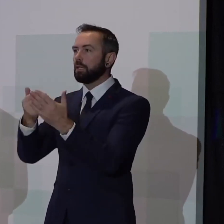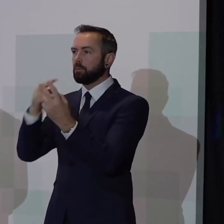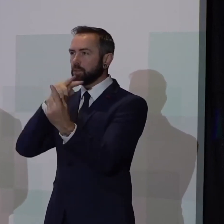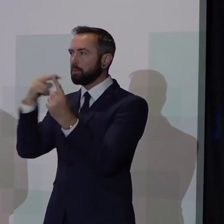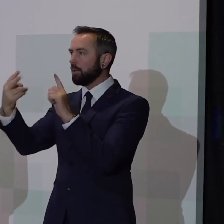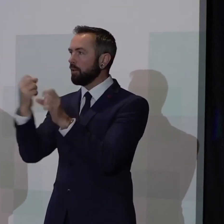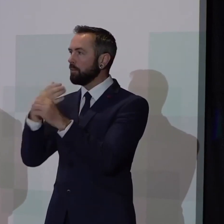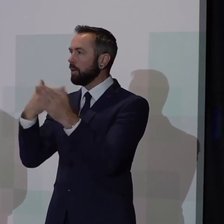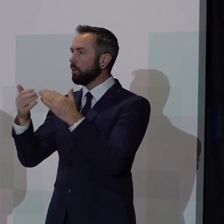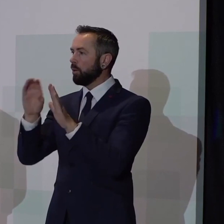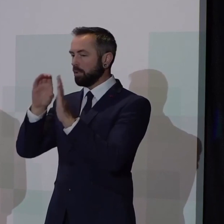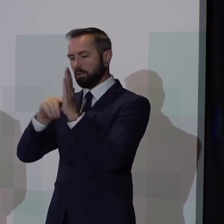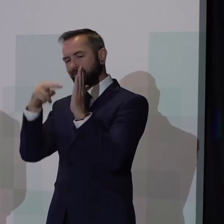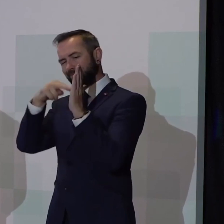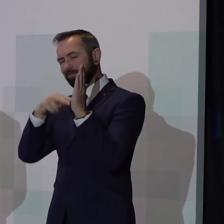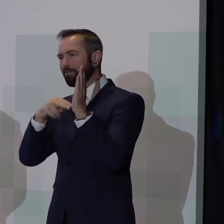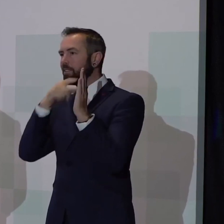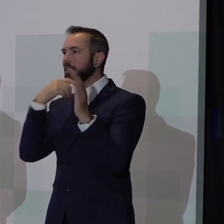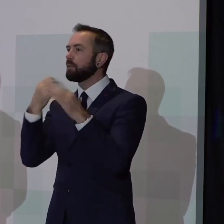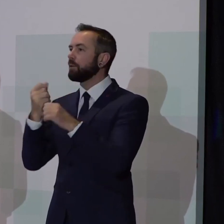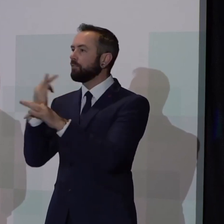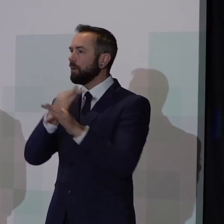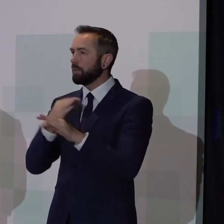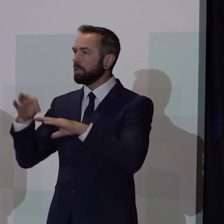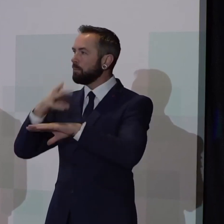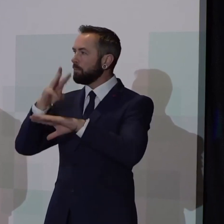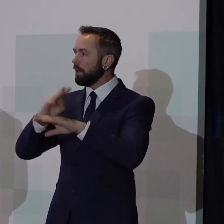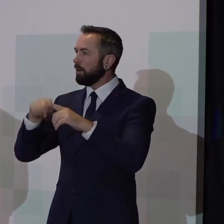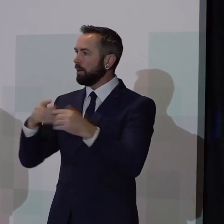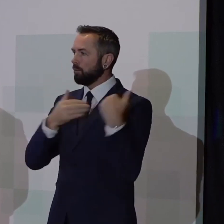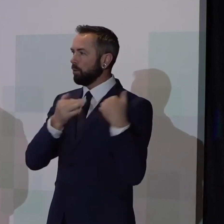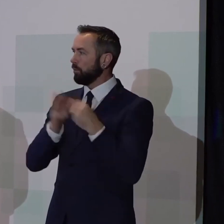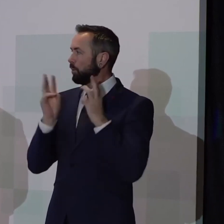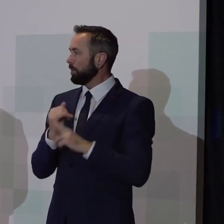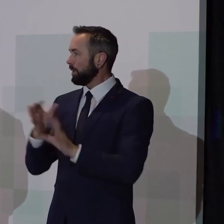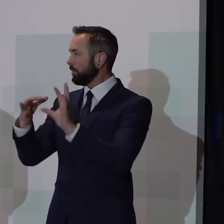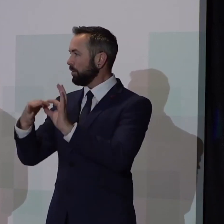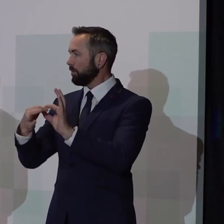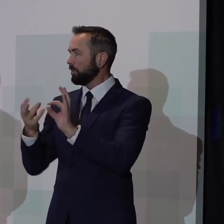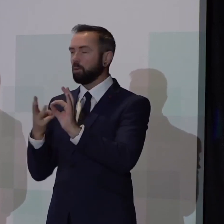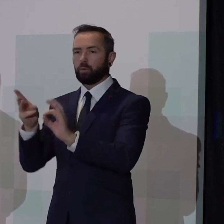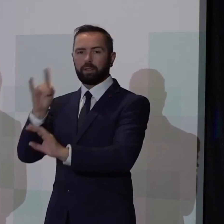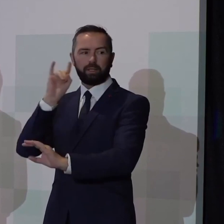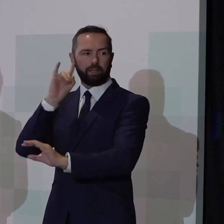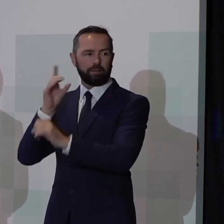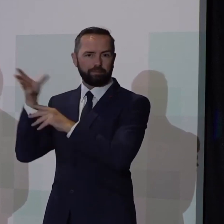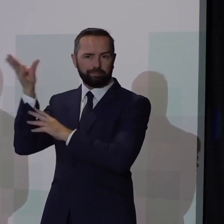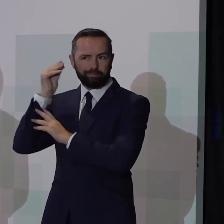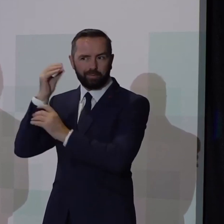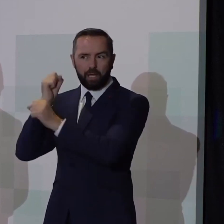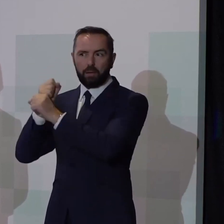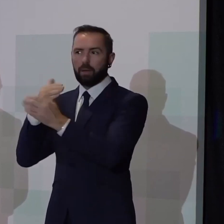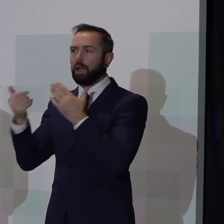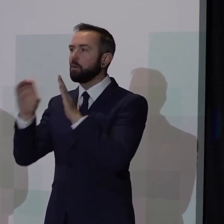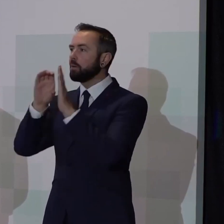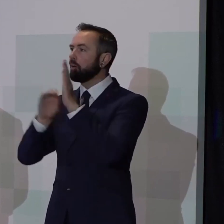the constitution says about the family, marriage, and the role of women in the home. We will hear how that constitution